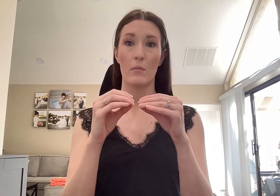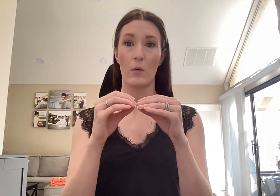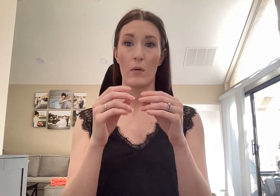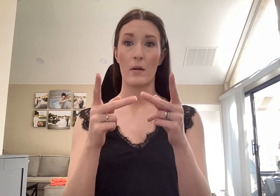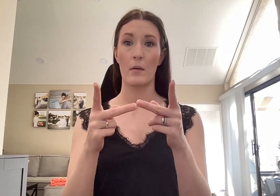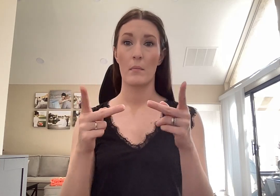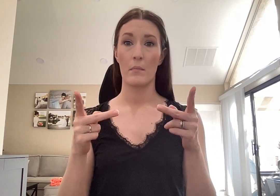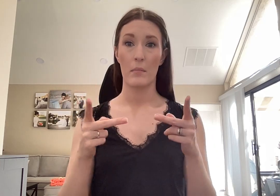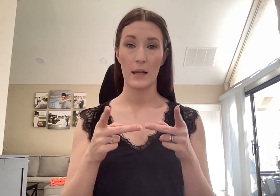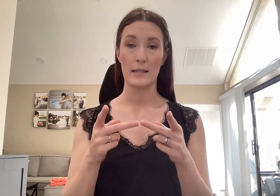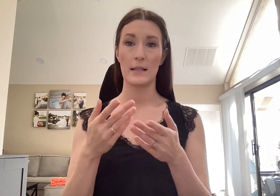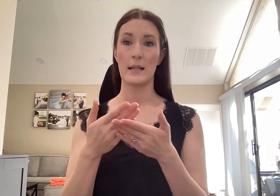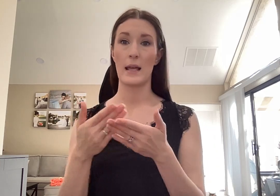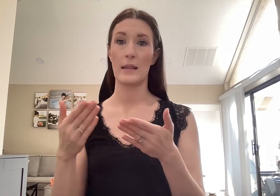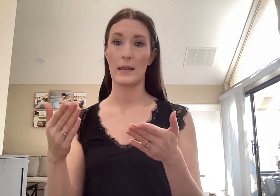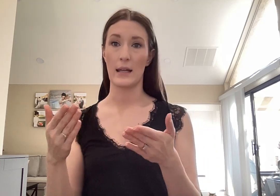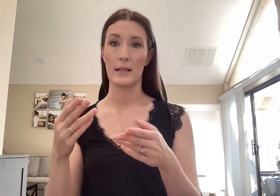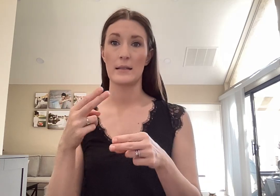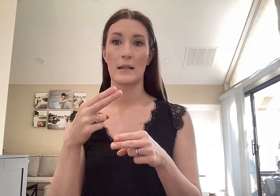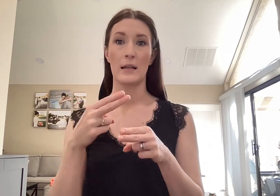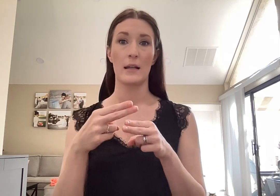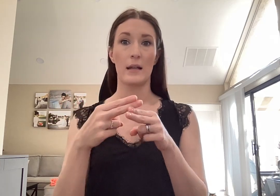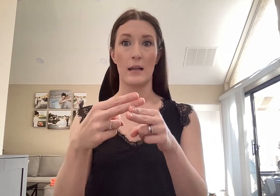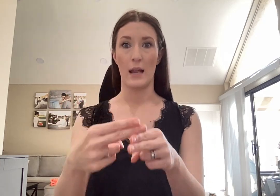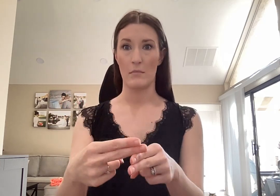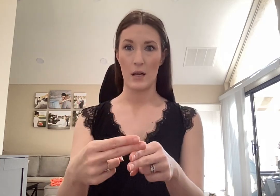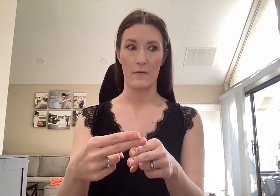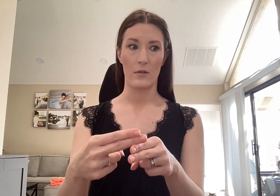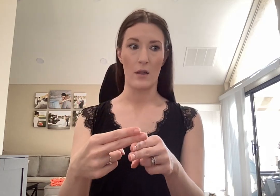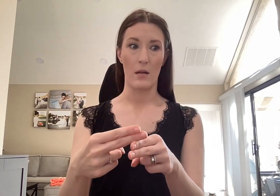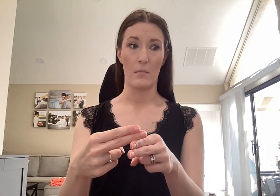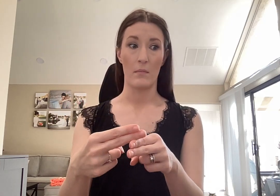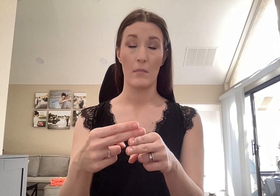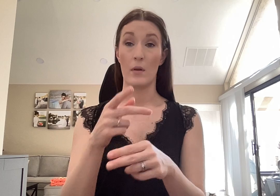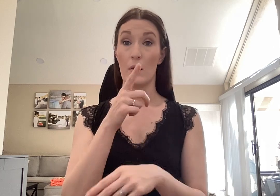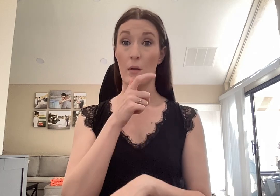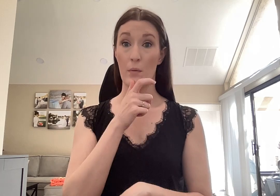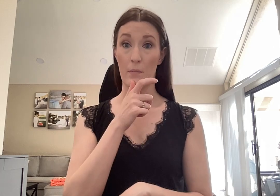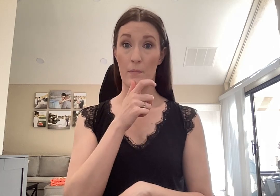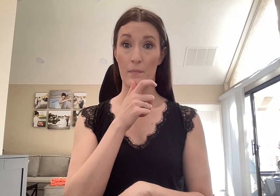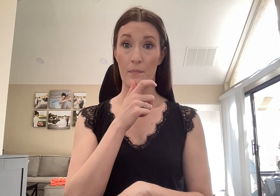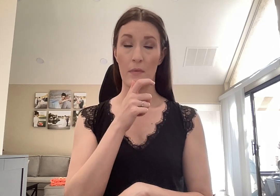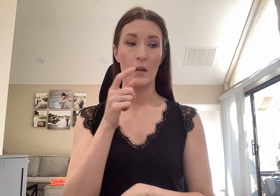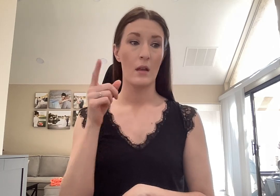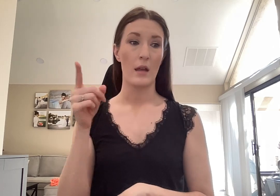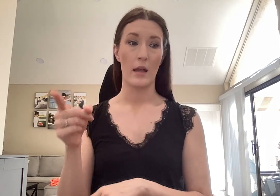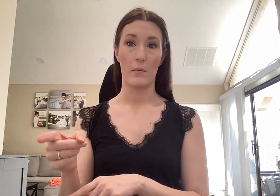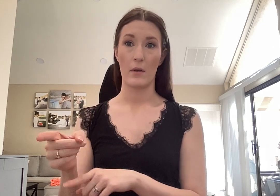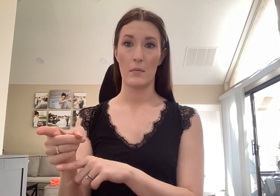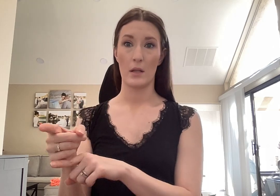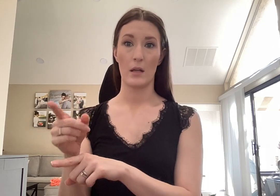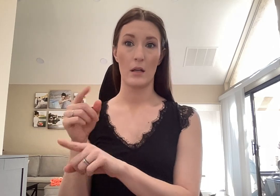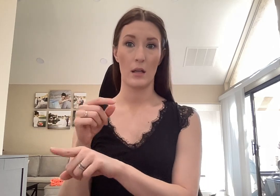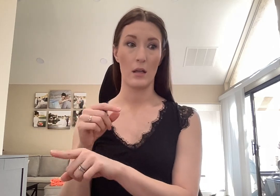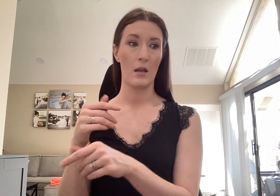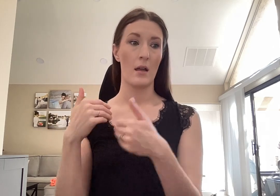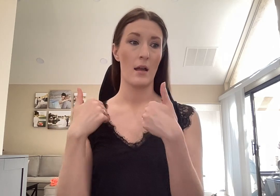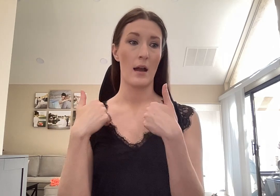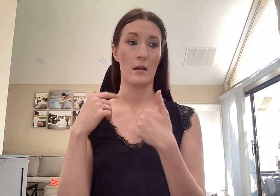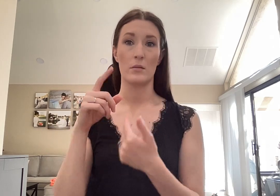more places and things named after them. Who? Abraham Lincoln, he has